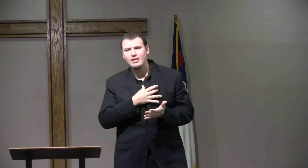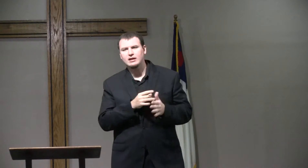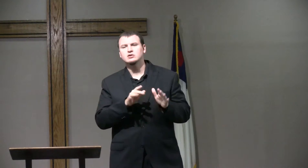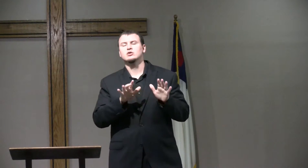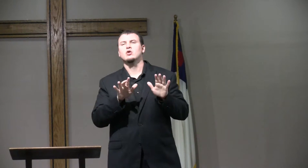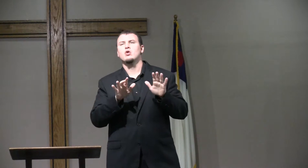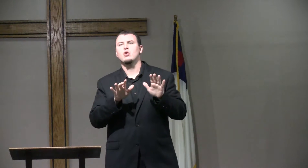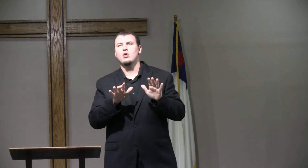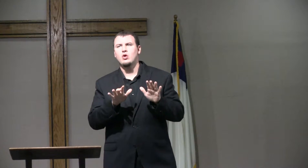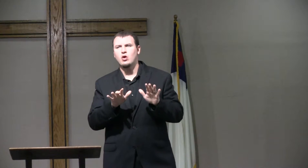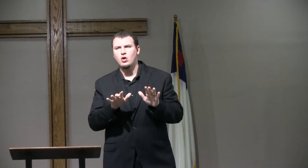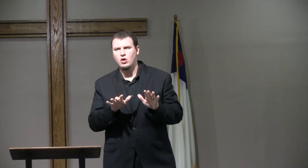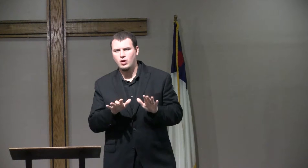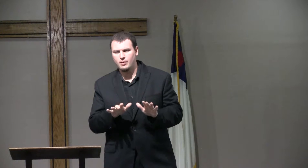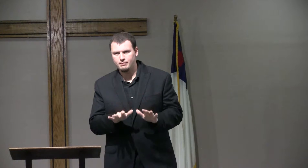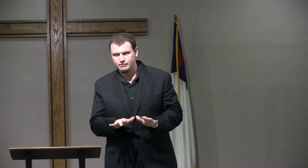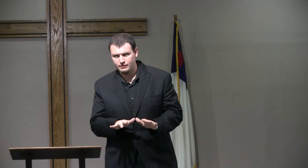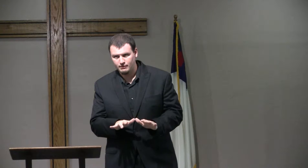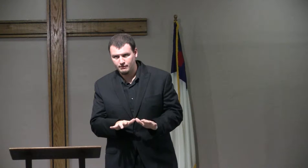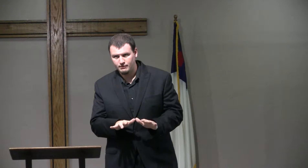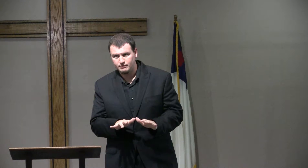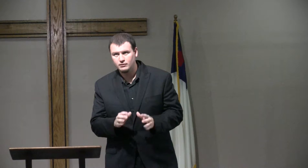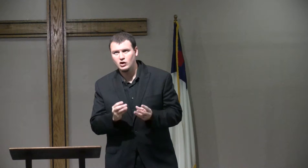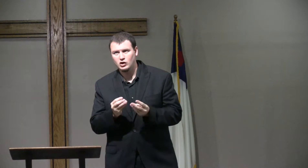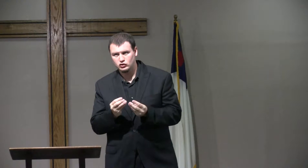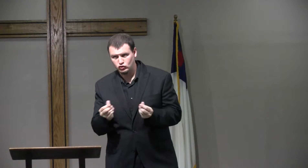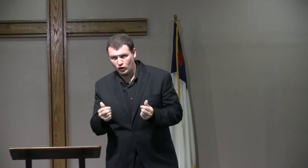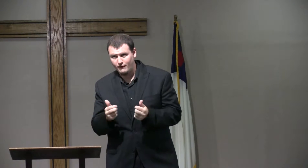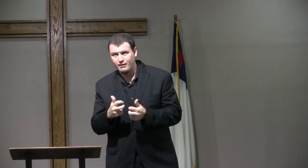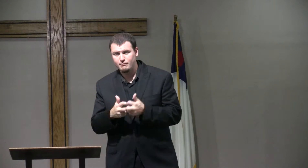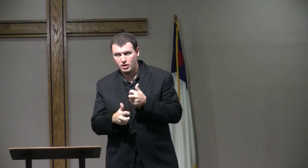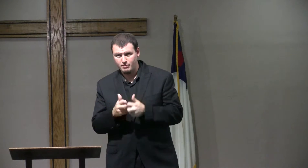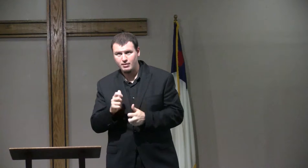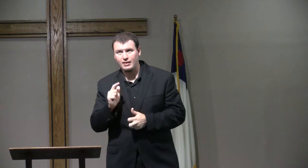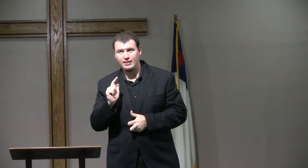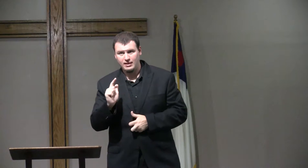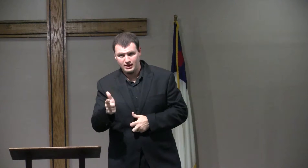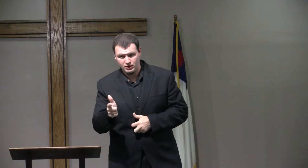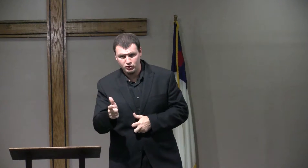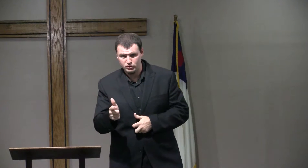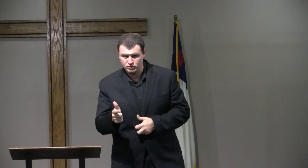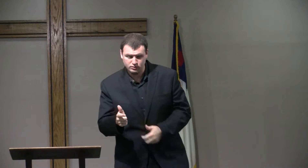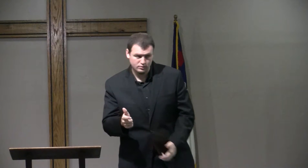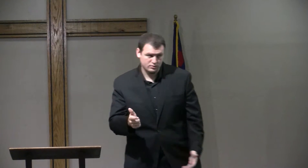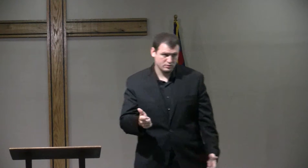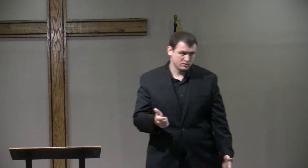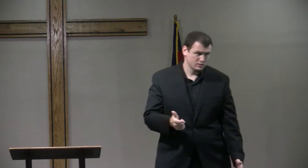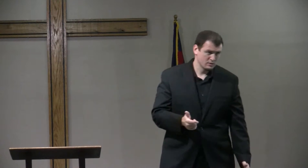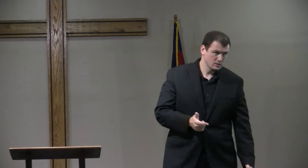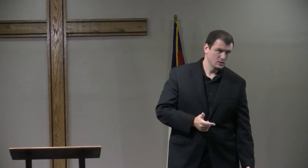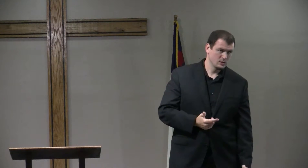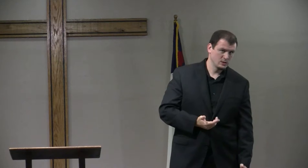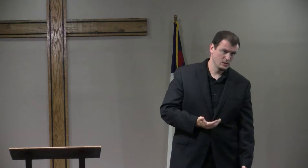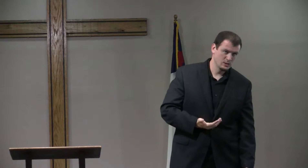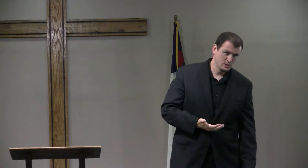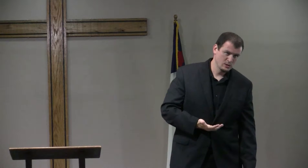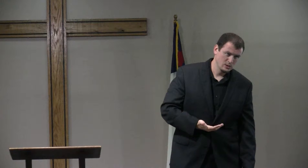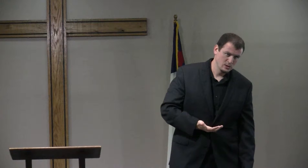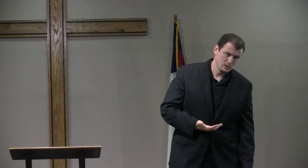we're the opposite. I like my problems fixed now. My wife likes to calm down first and then fix the problem